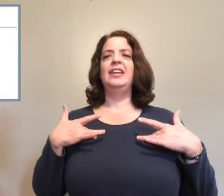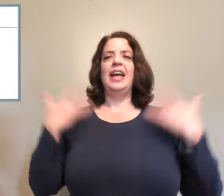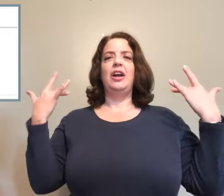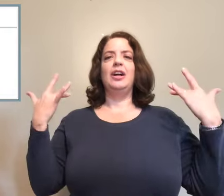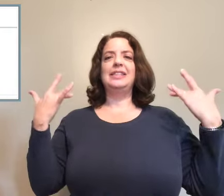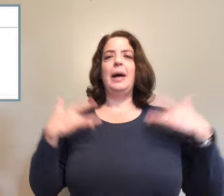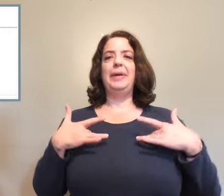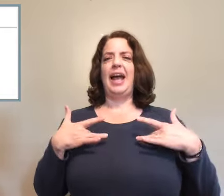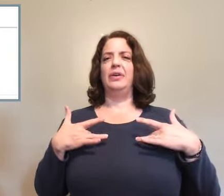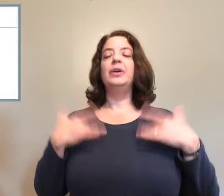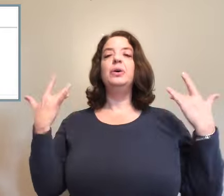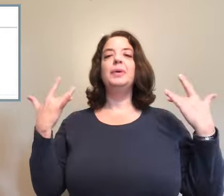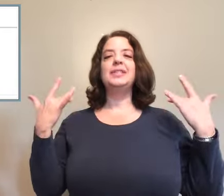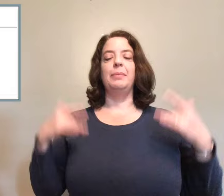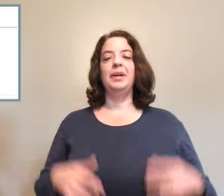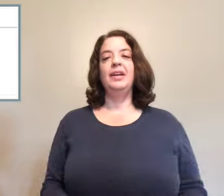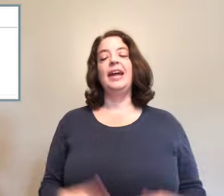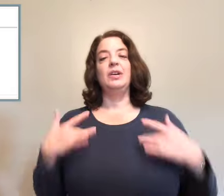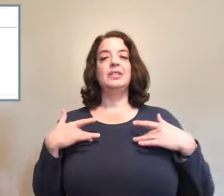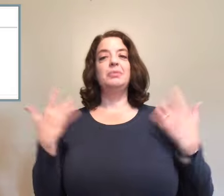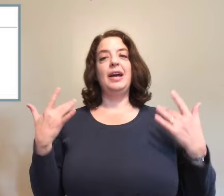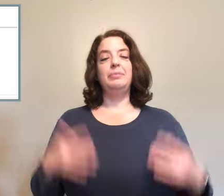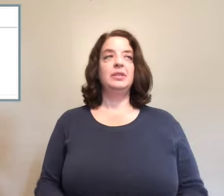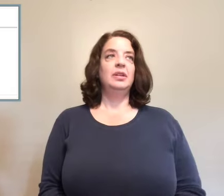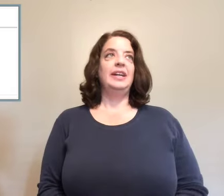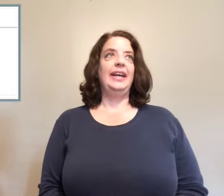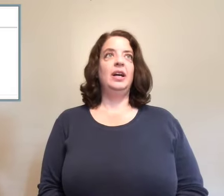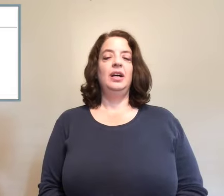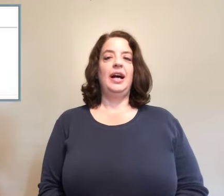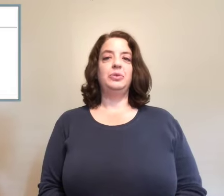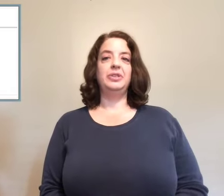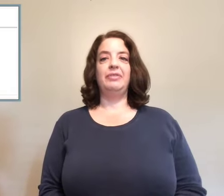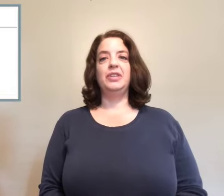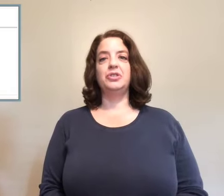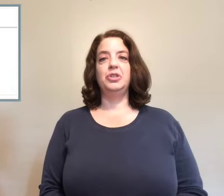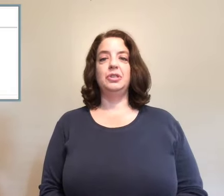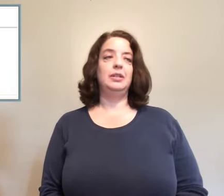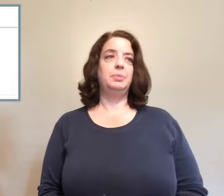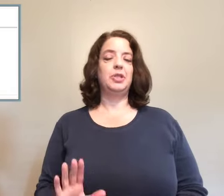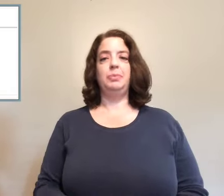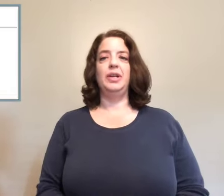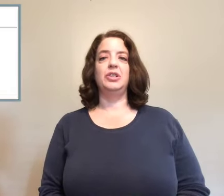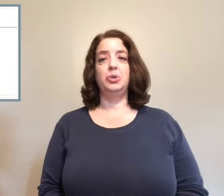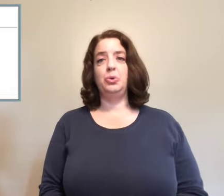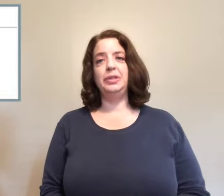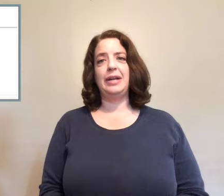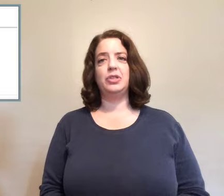it arcs up and out. What's up? Now, sometimes like high school deaf kids are too, especially boys, are too cool to actually sign this,